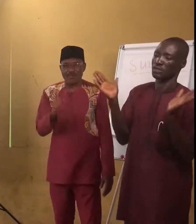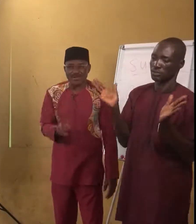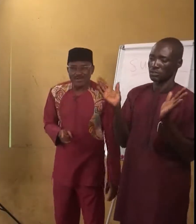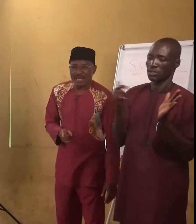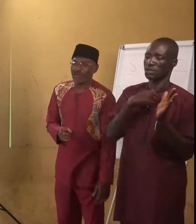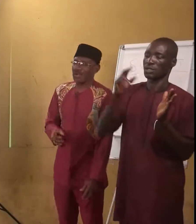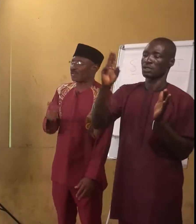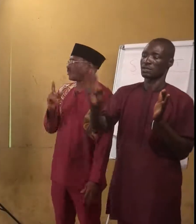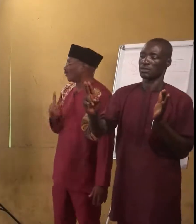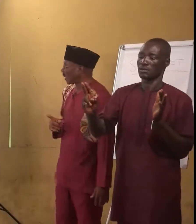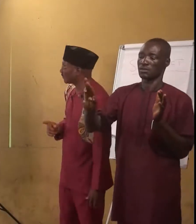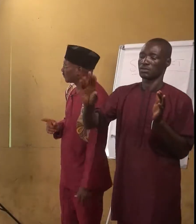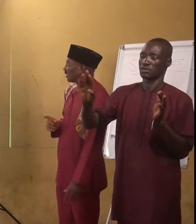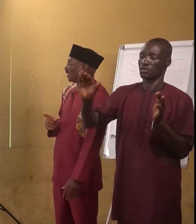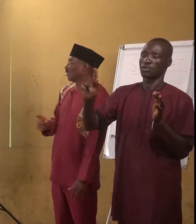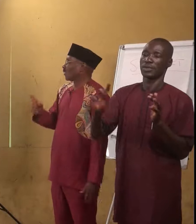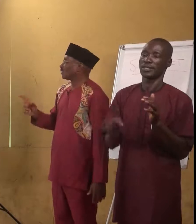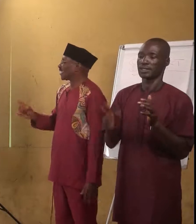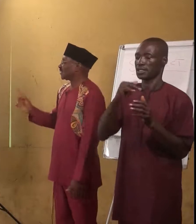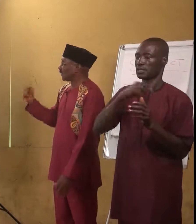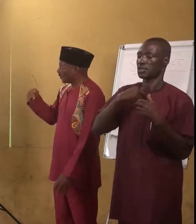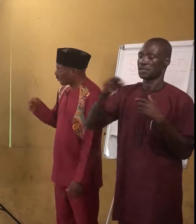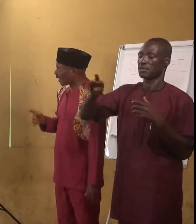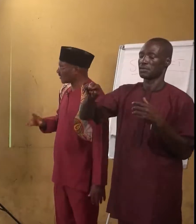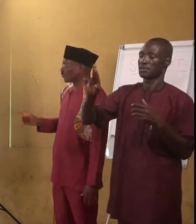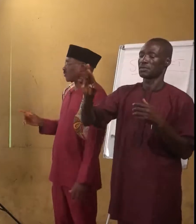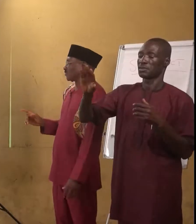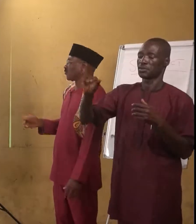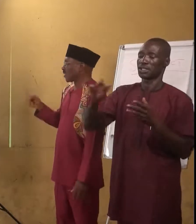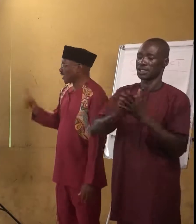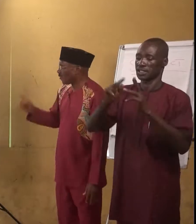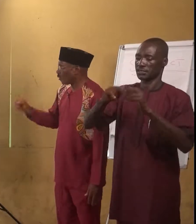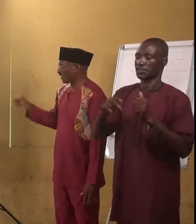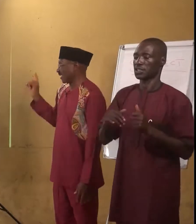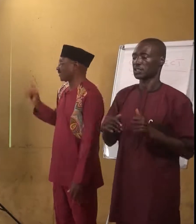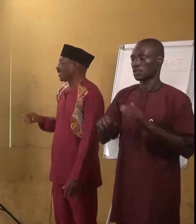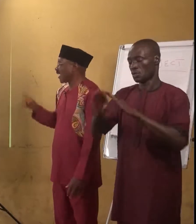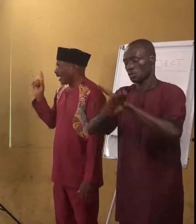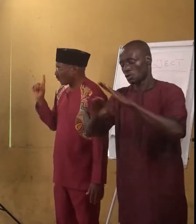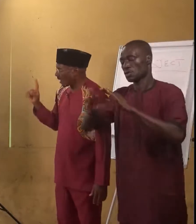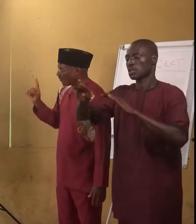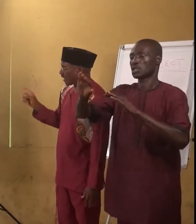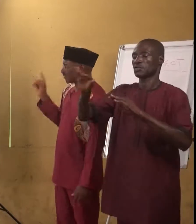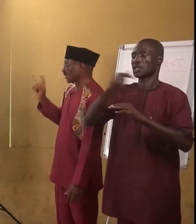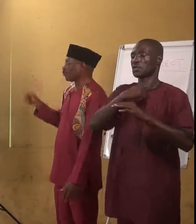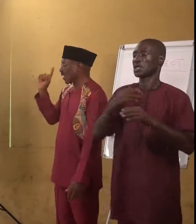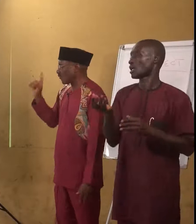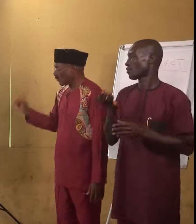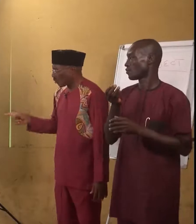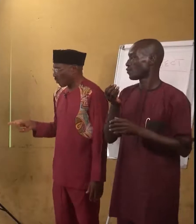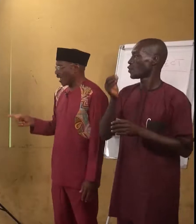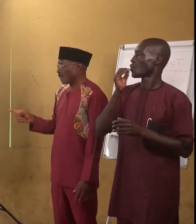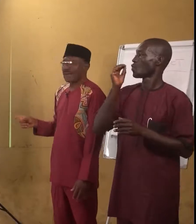the urban and we have the rural. Under the rural settlement, we have homestead and we have farmstead, we